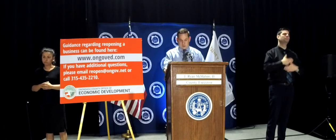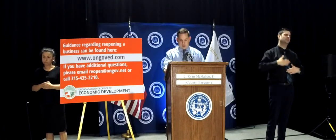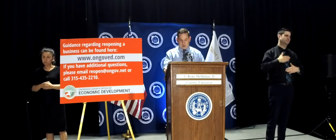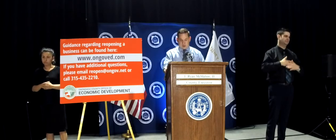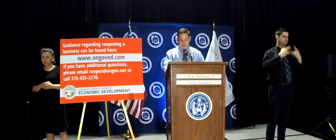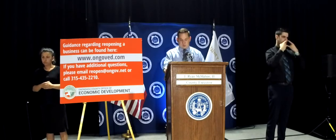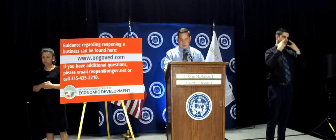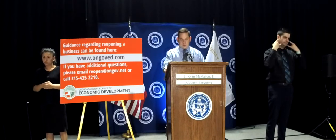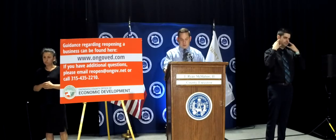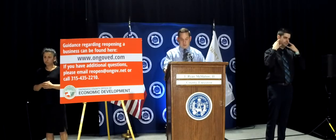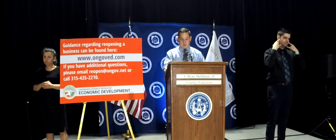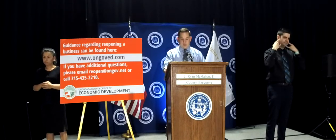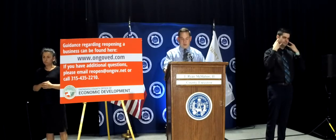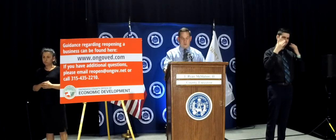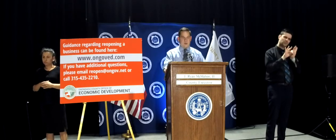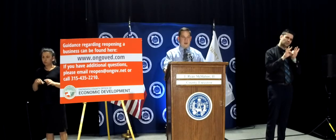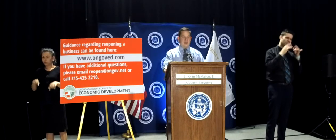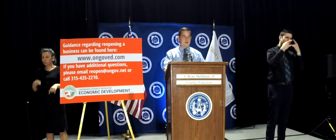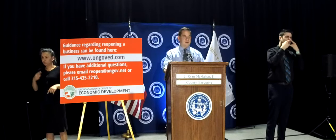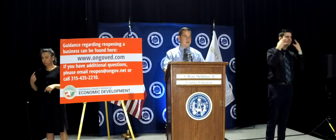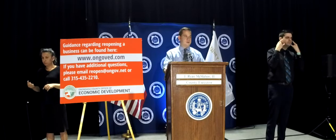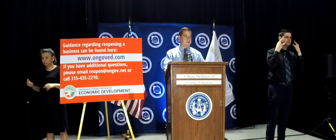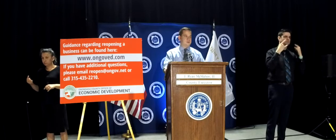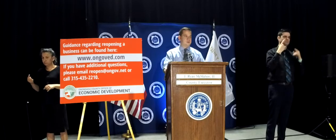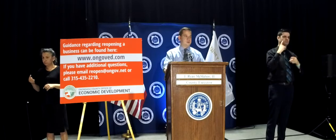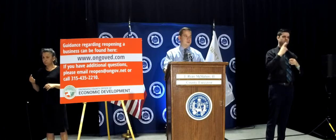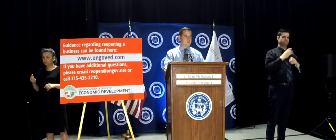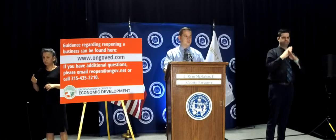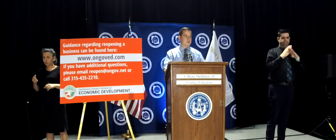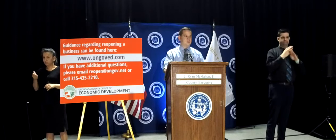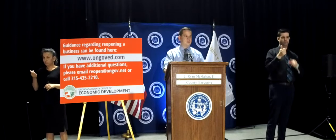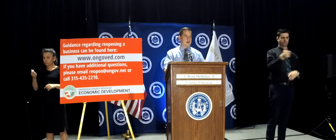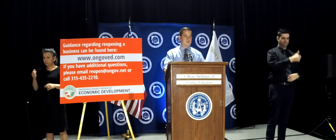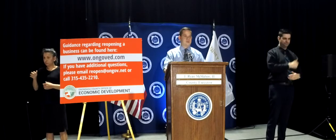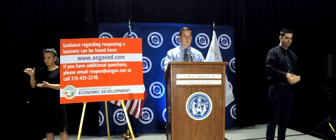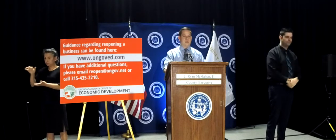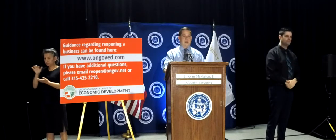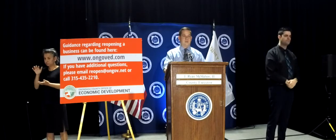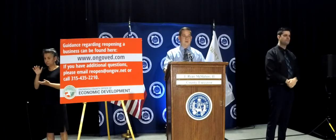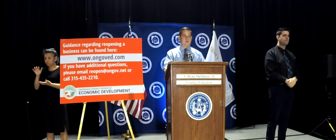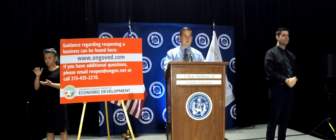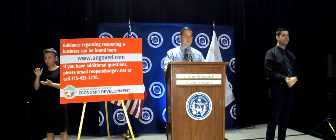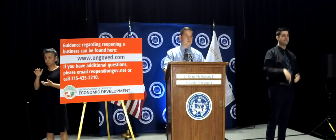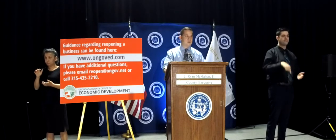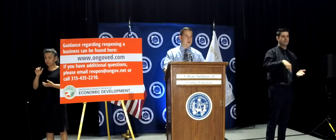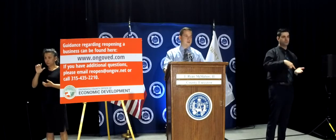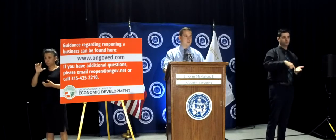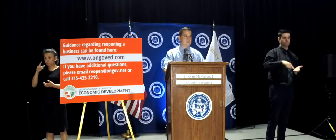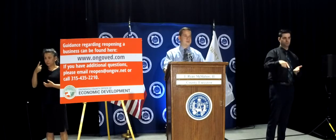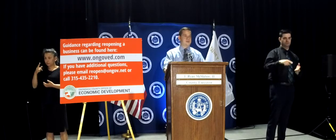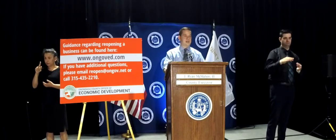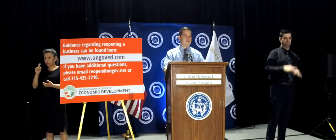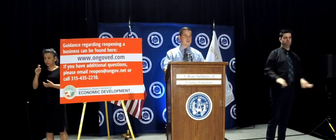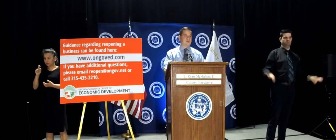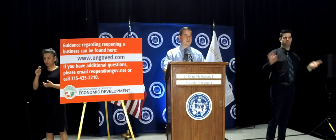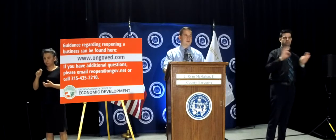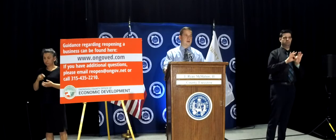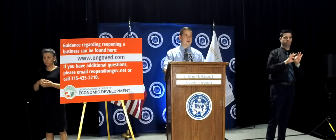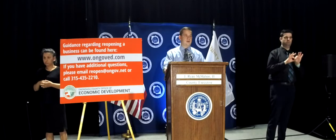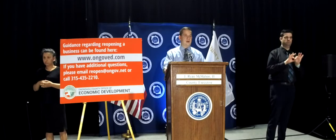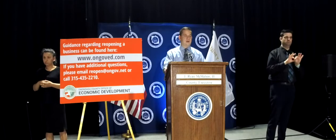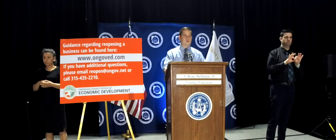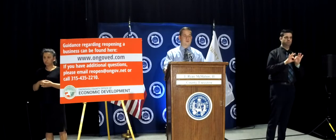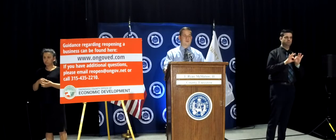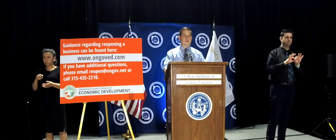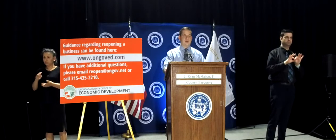Related to this week, a big week, we got a lot of us have been lobbying now successfully to